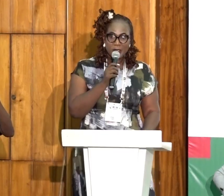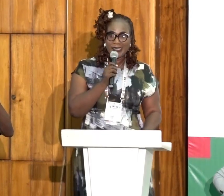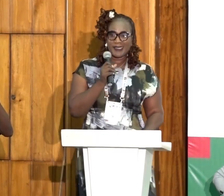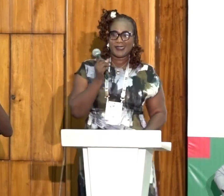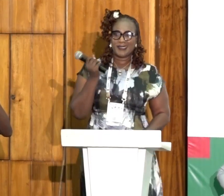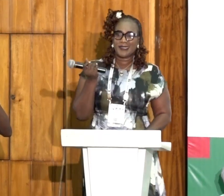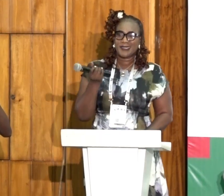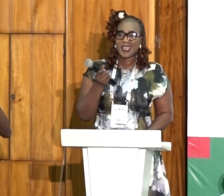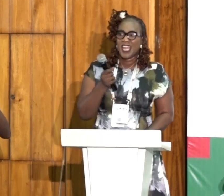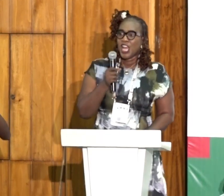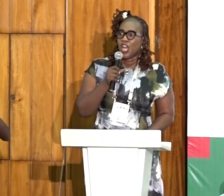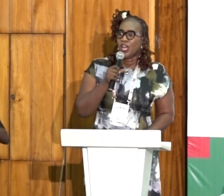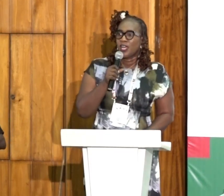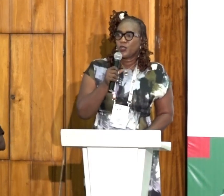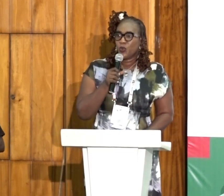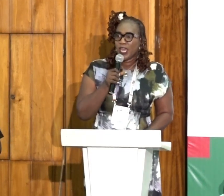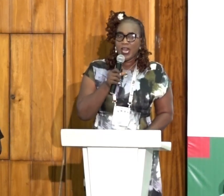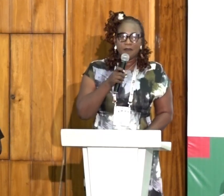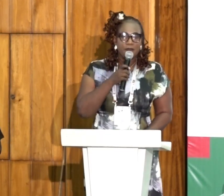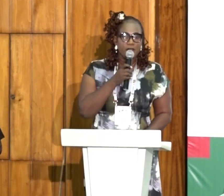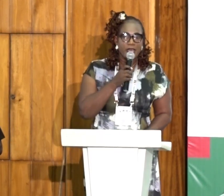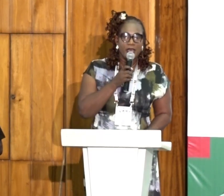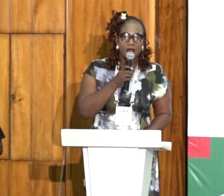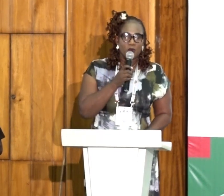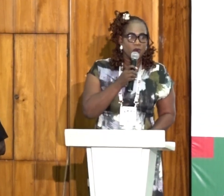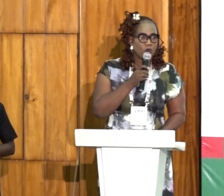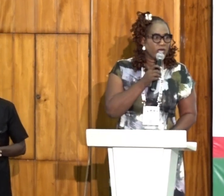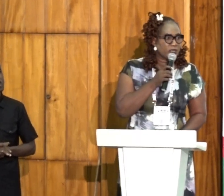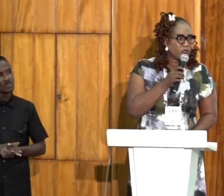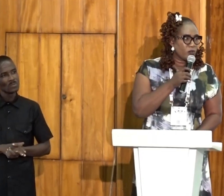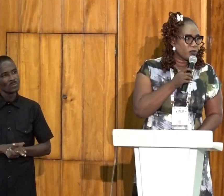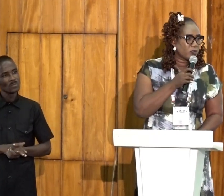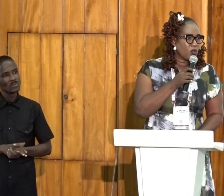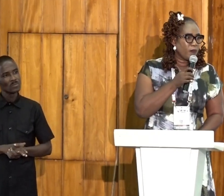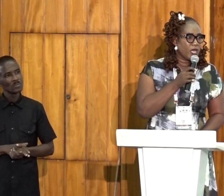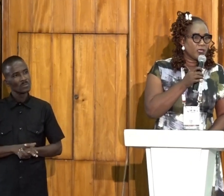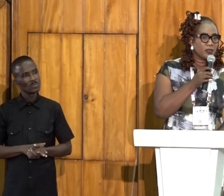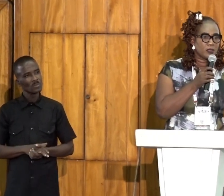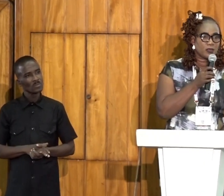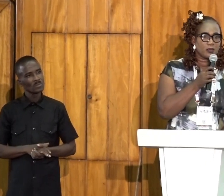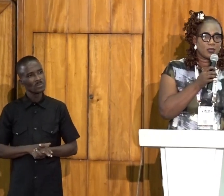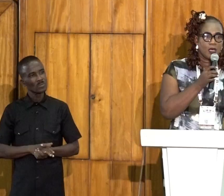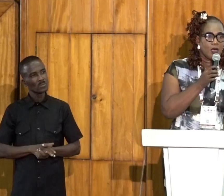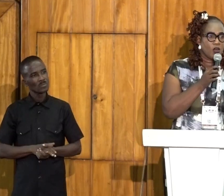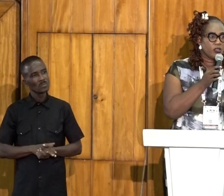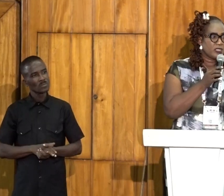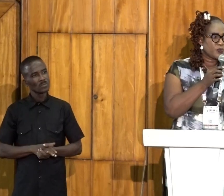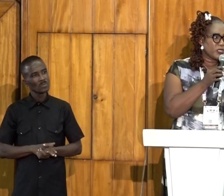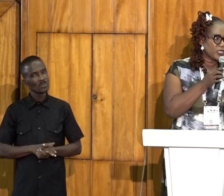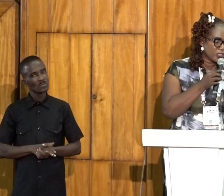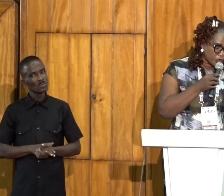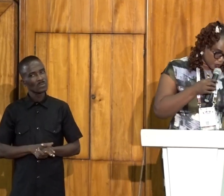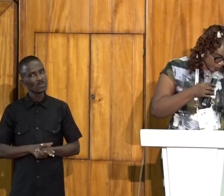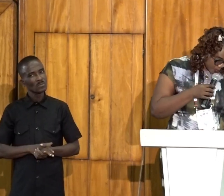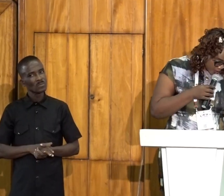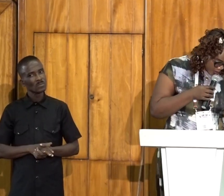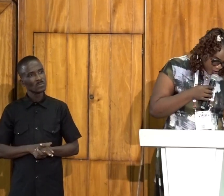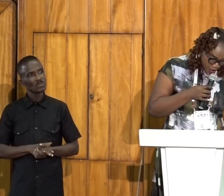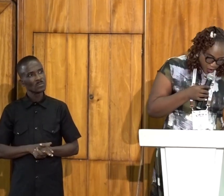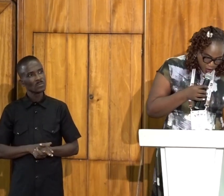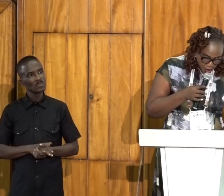very much. Do we have further questions, comments on his